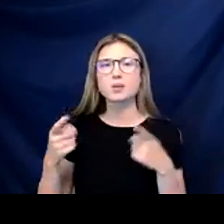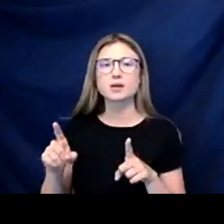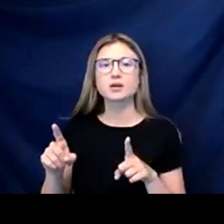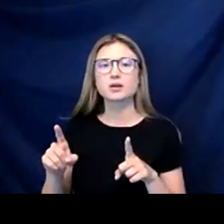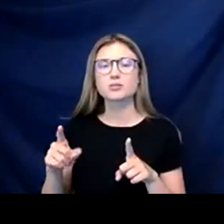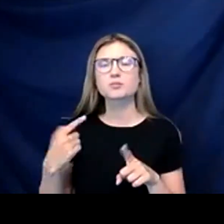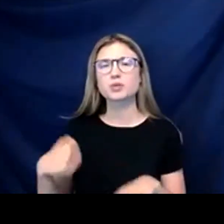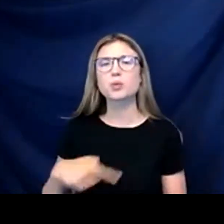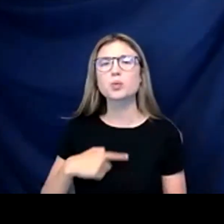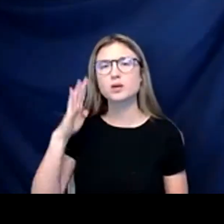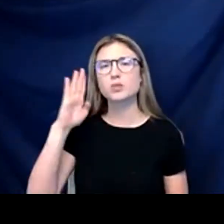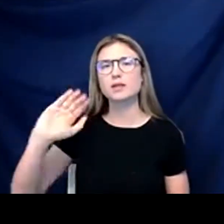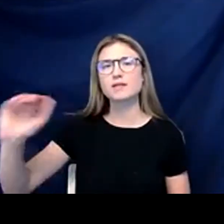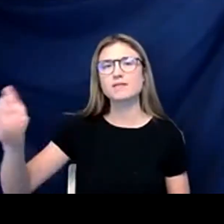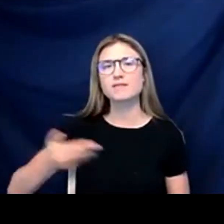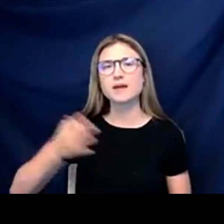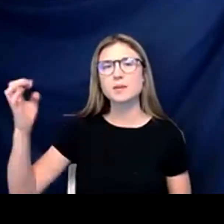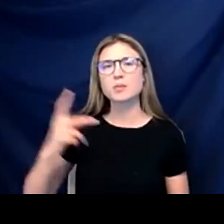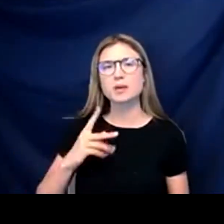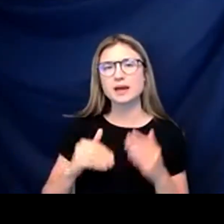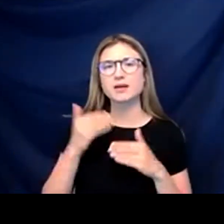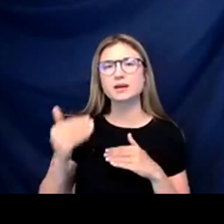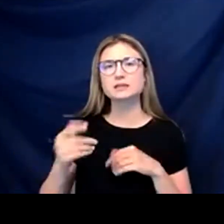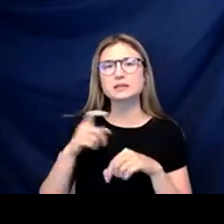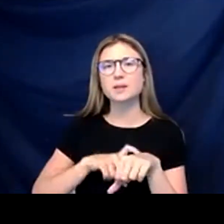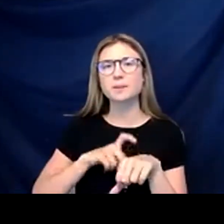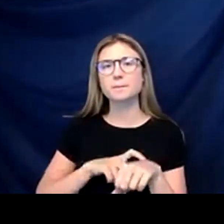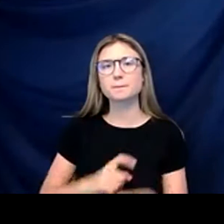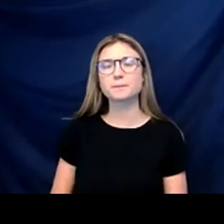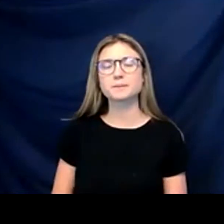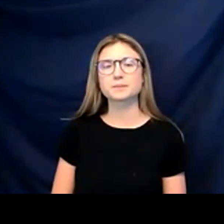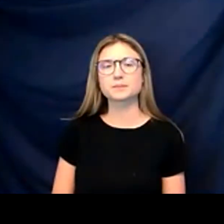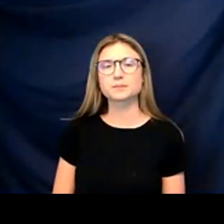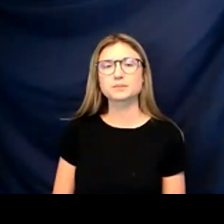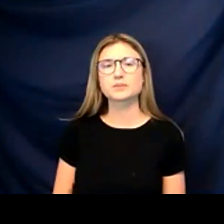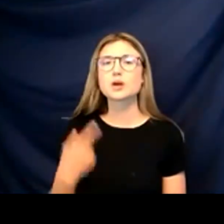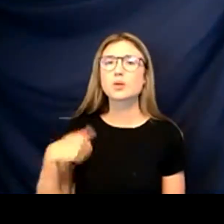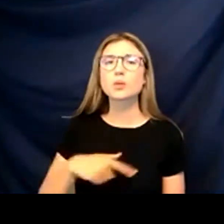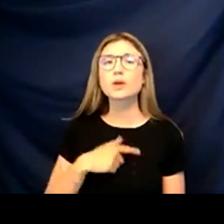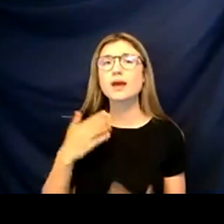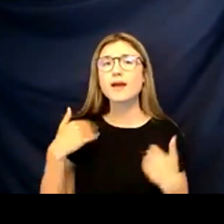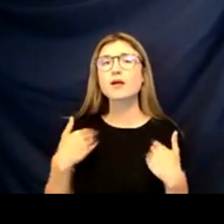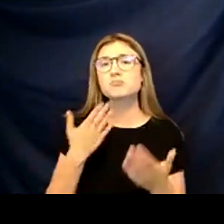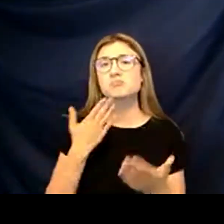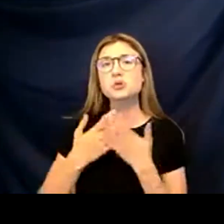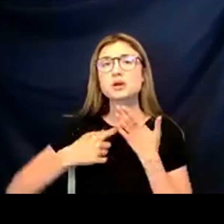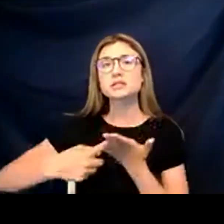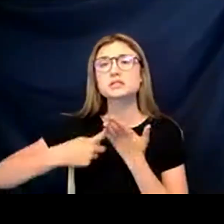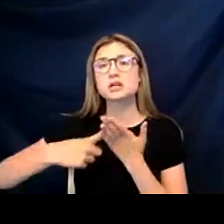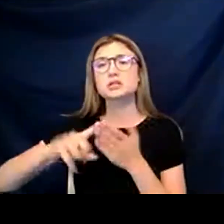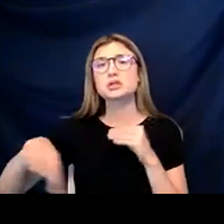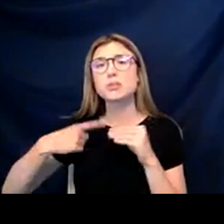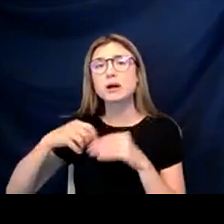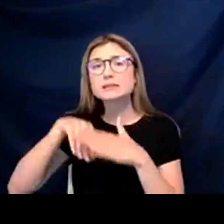we're going to invite them back for next time. We had a good discussion on accessibility for